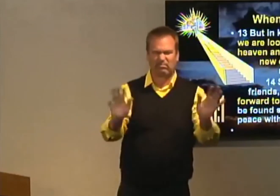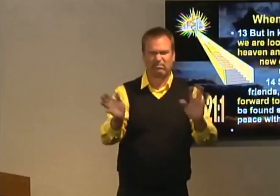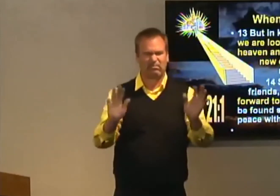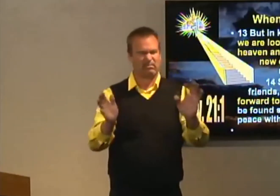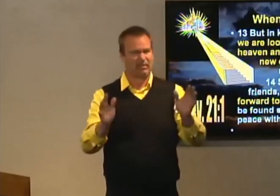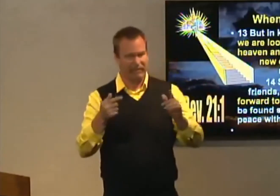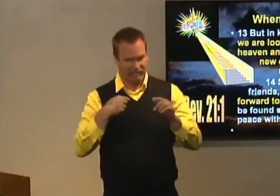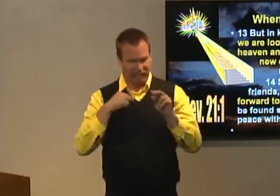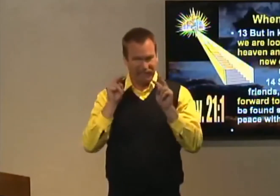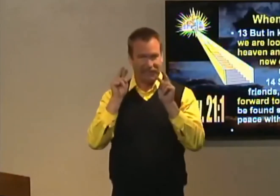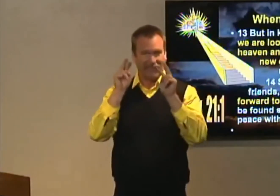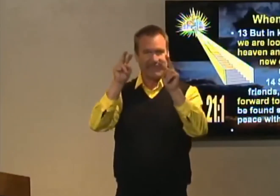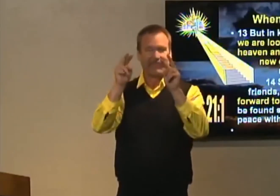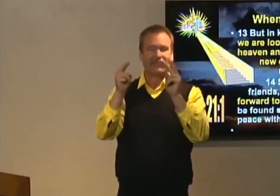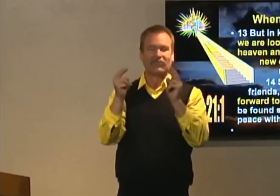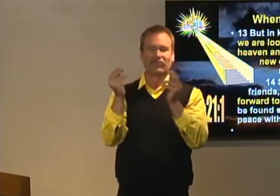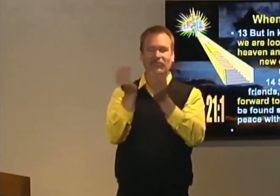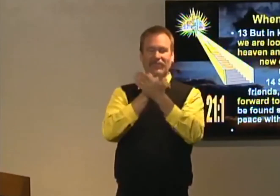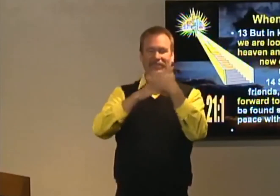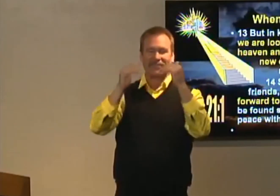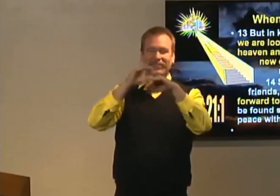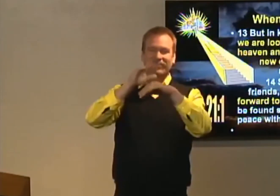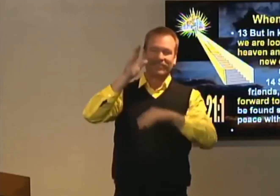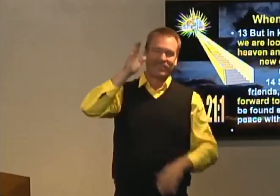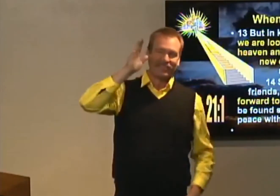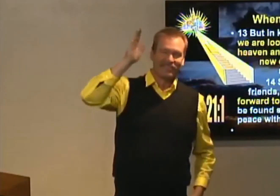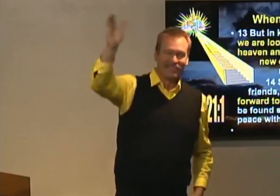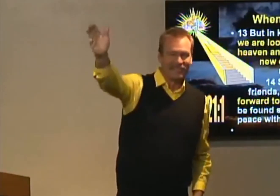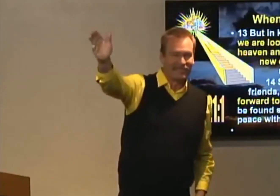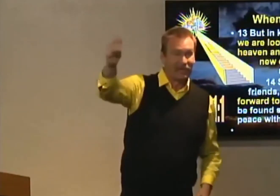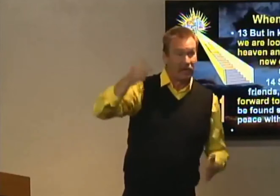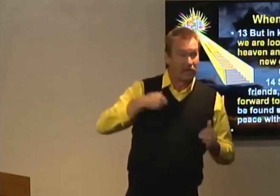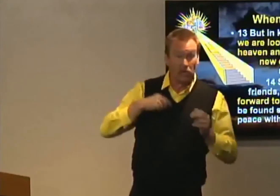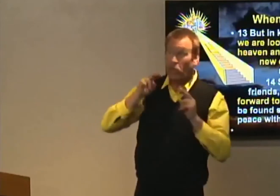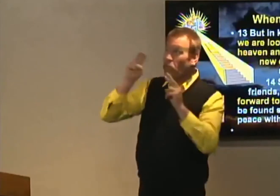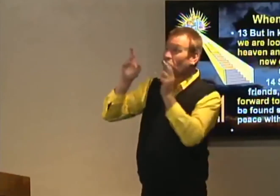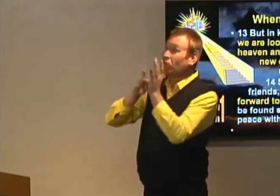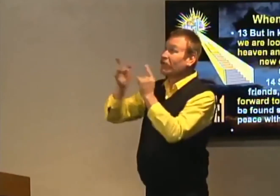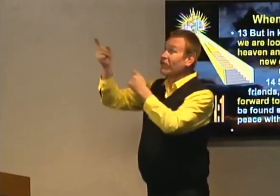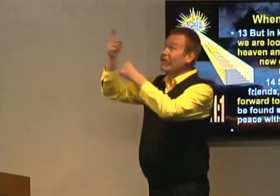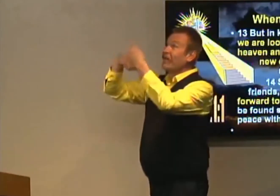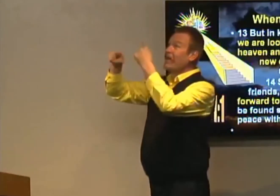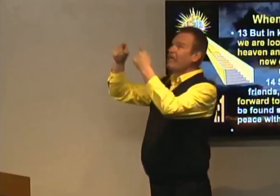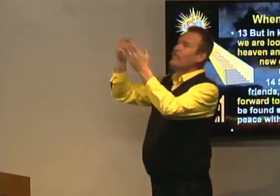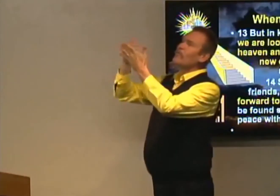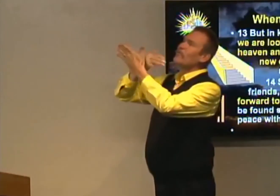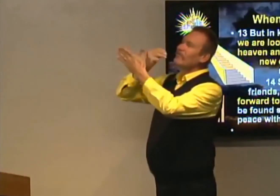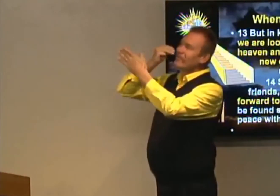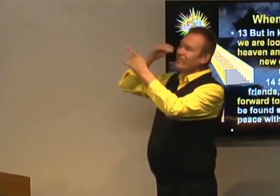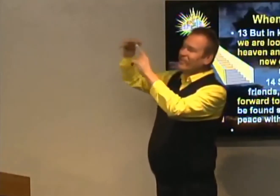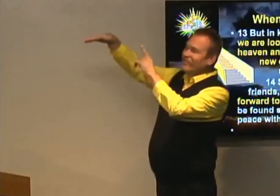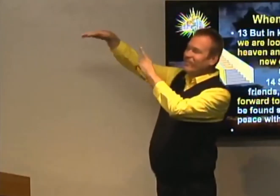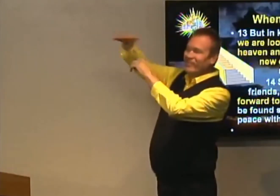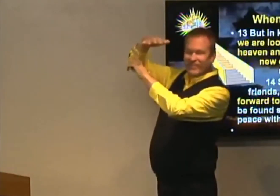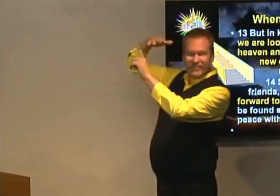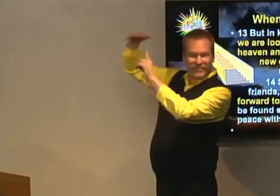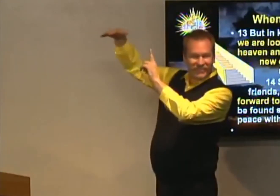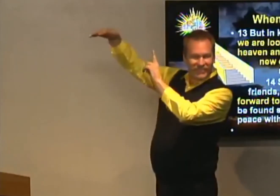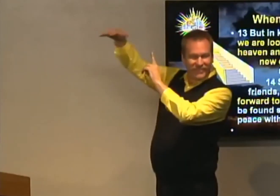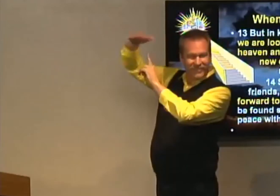He says, don't worry, don't be fussed, don't grieve, don't worry about this. There will be a new heaven, and we look forward to Jesus' coming,